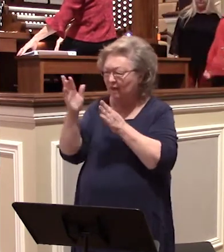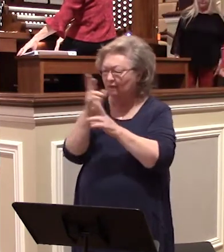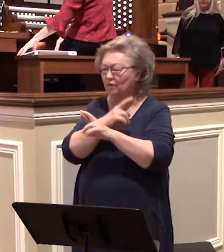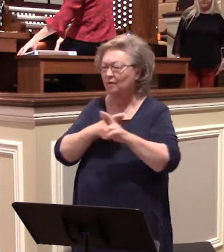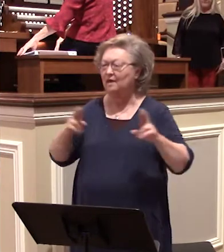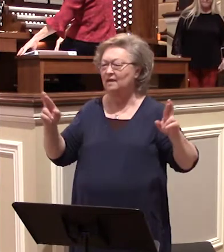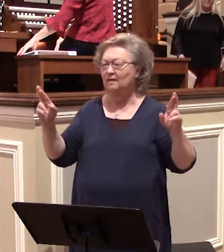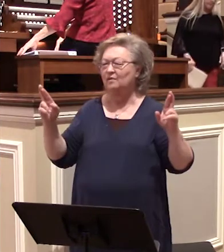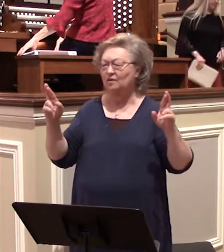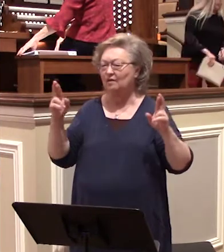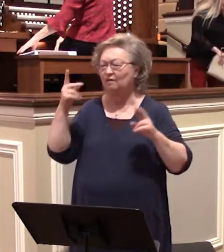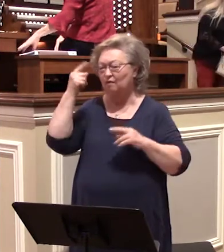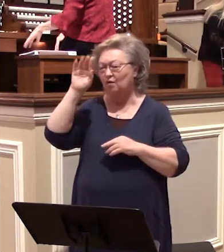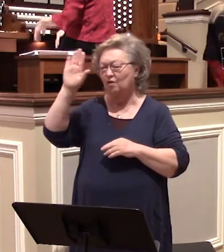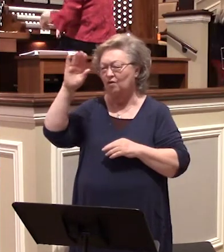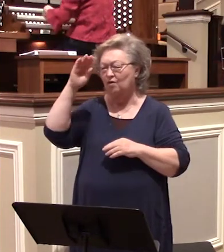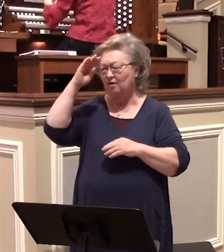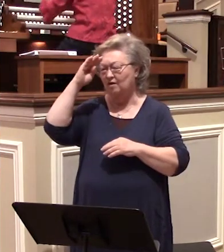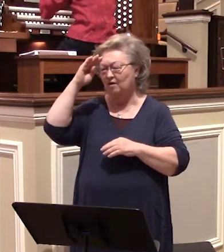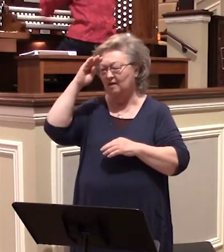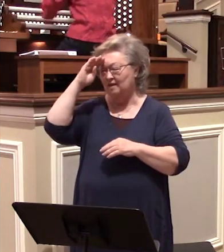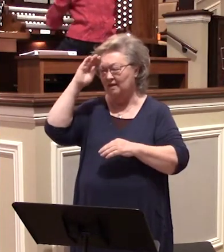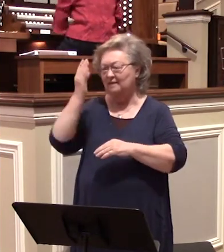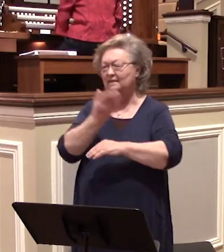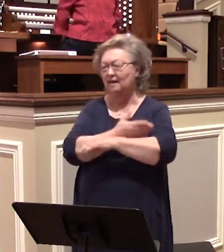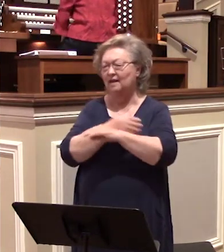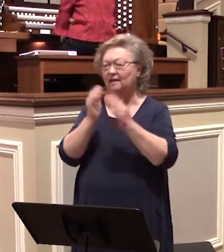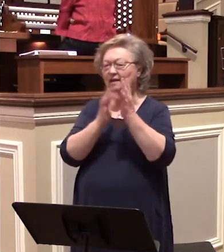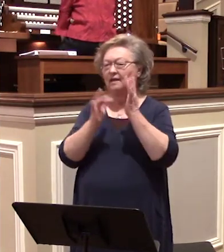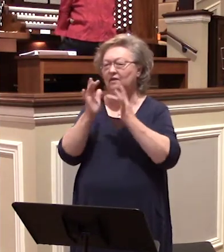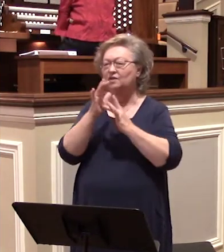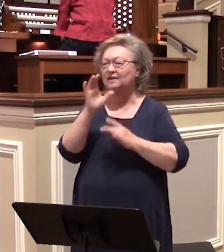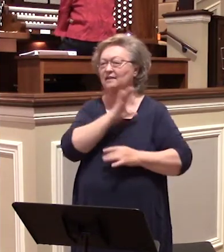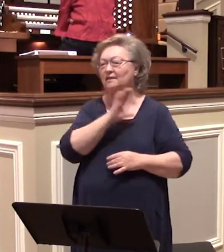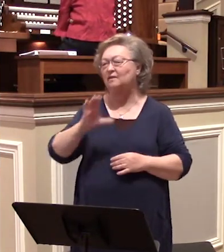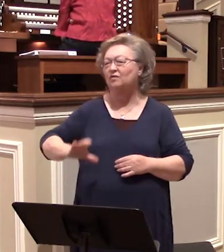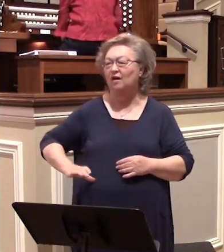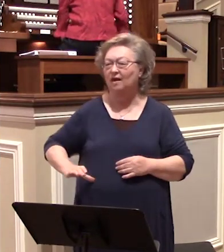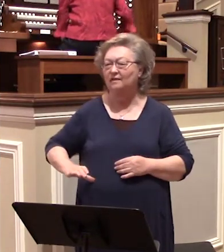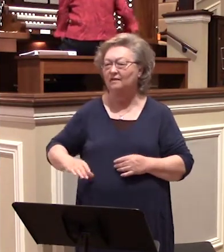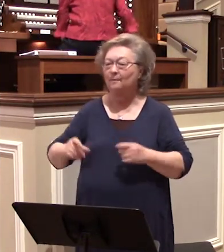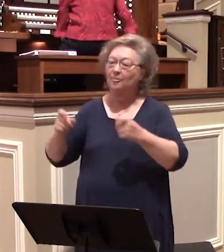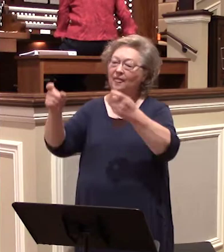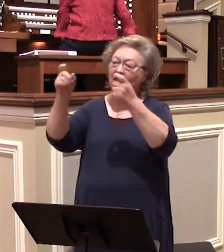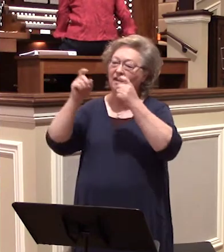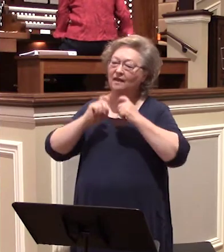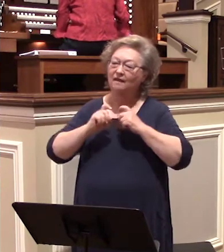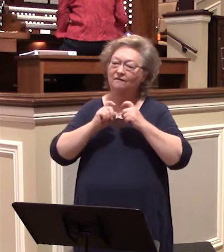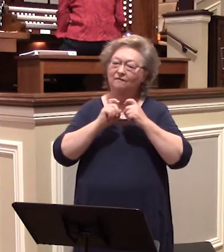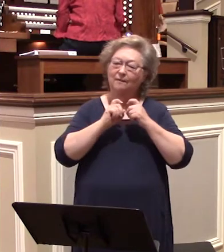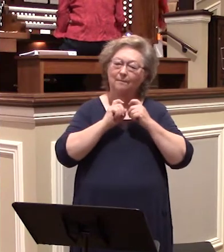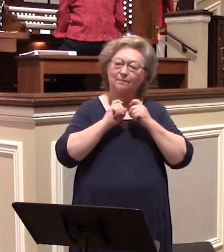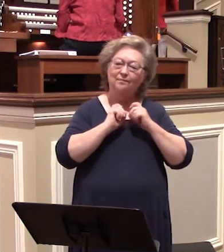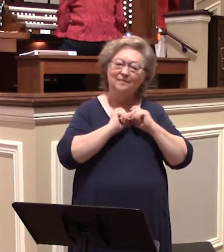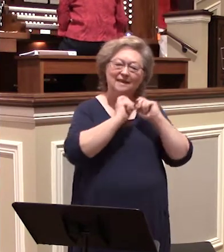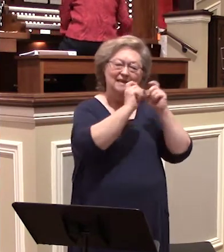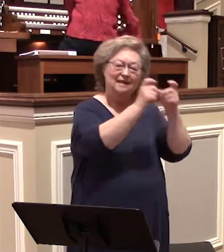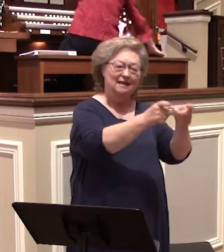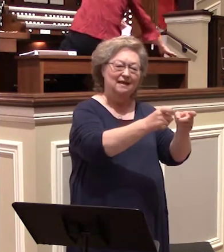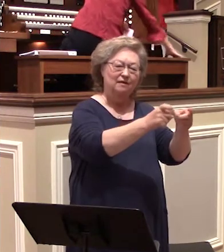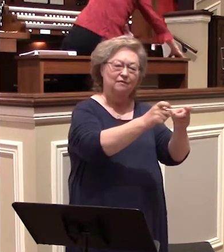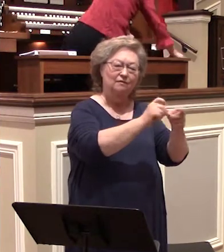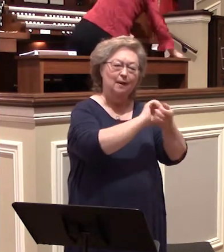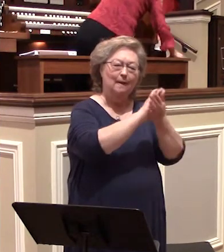Son, Jesus Christ. We ask that you would give peace to the world. And Lord, I